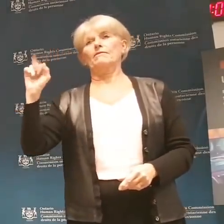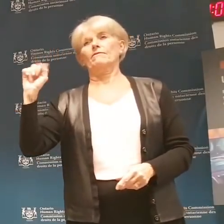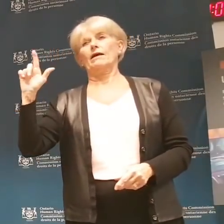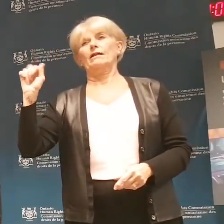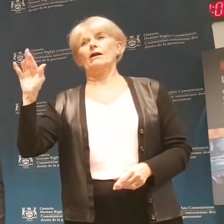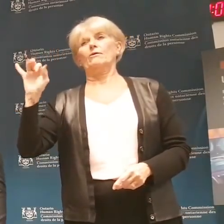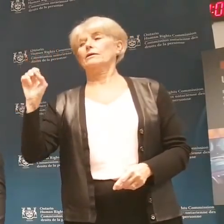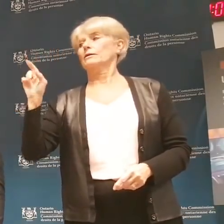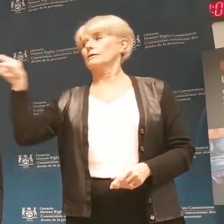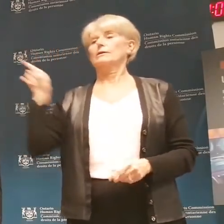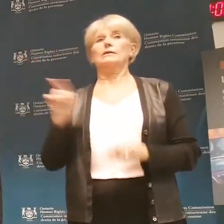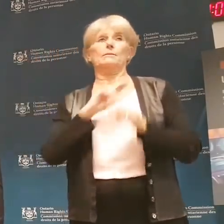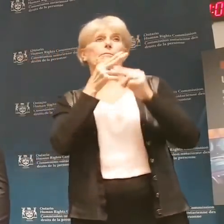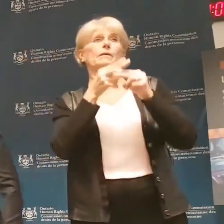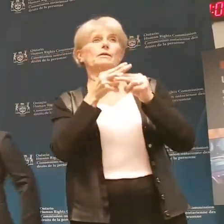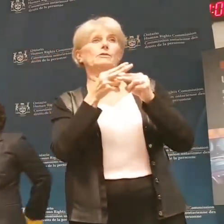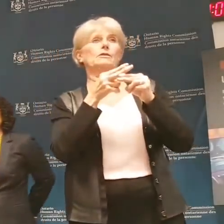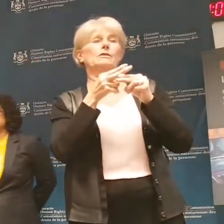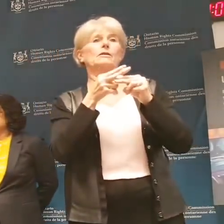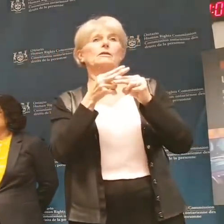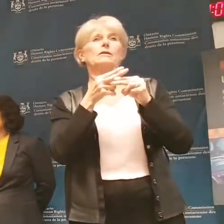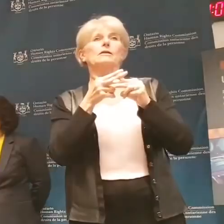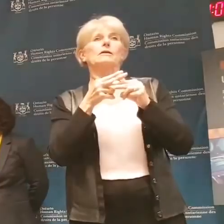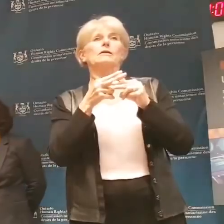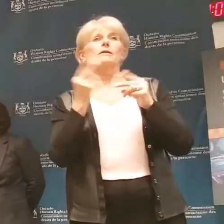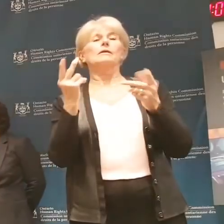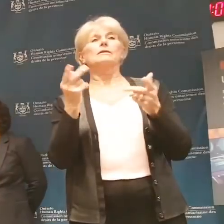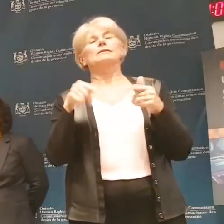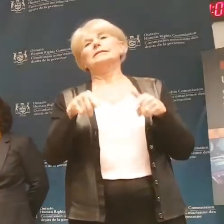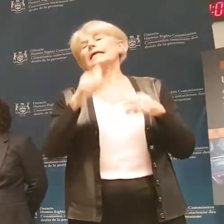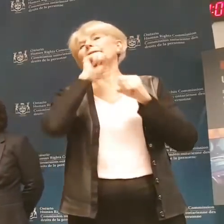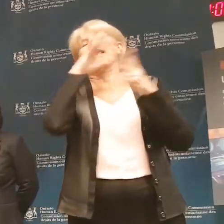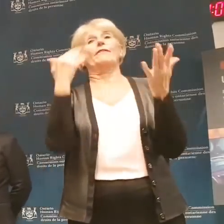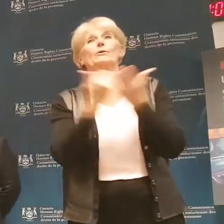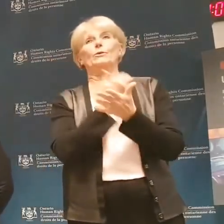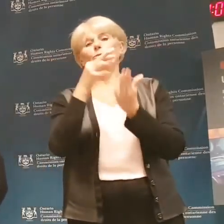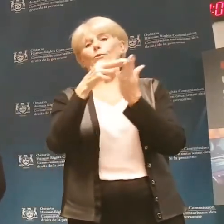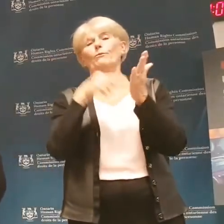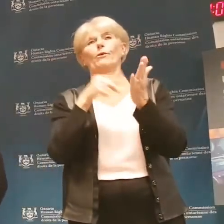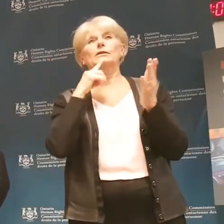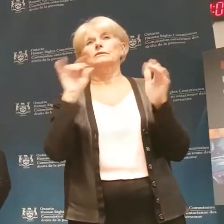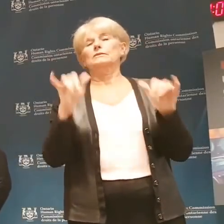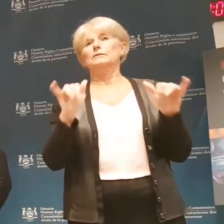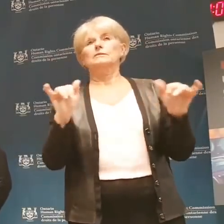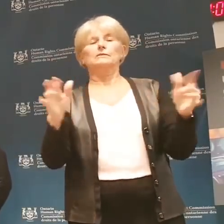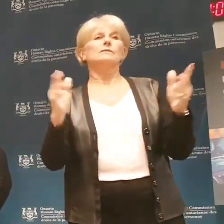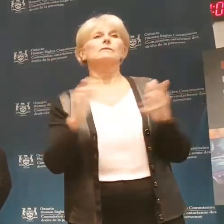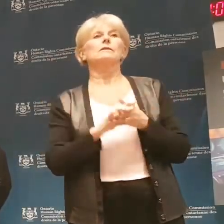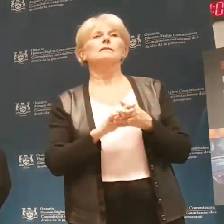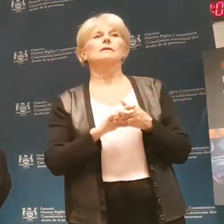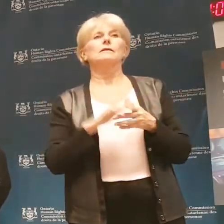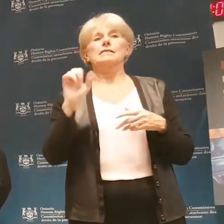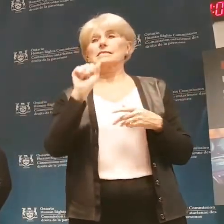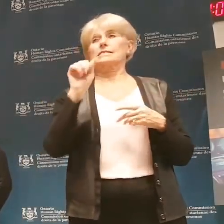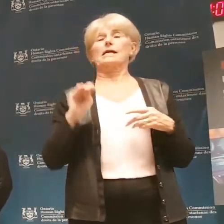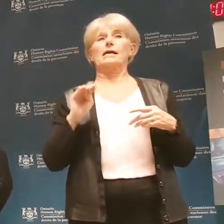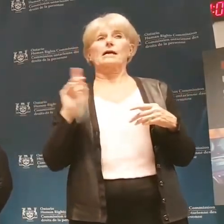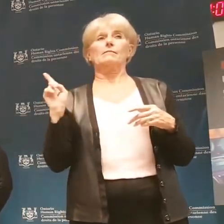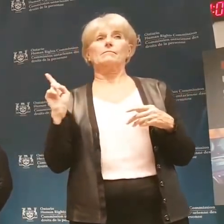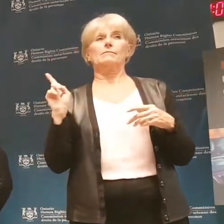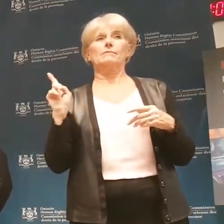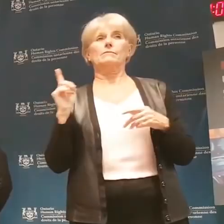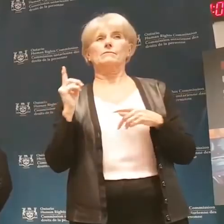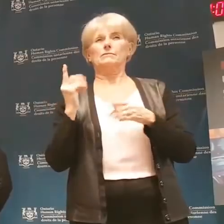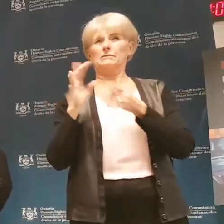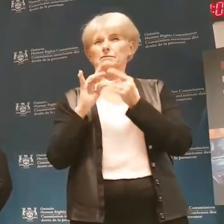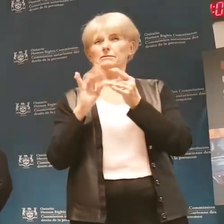You guys both mentioned that the findings of this type of report are nothing new for the community, that you've seen it before, and Sam, I believe, you can correct me wrong,